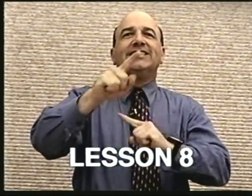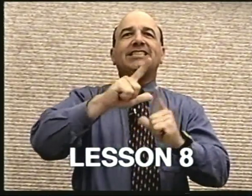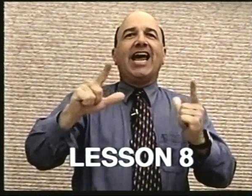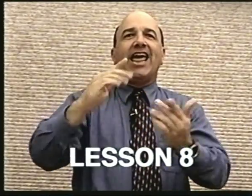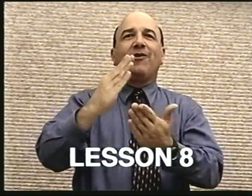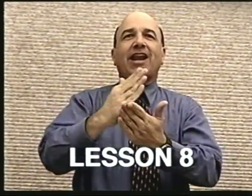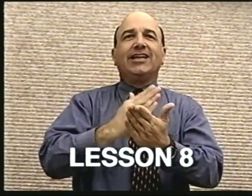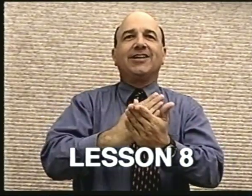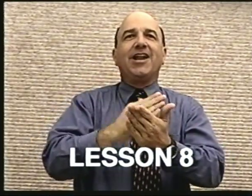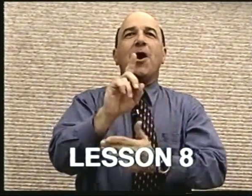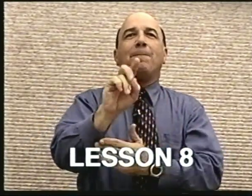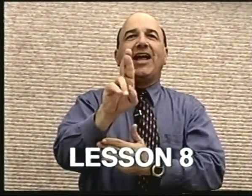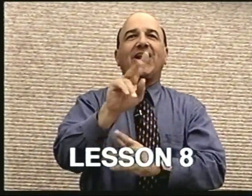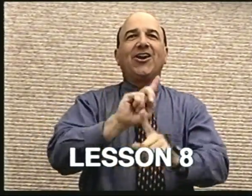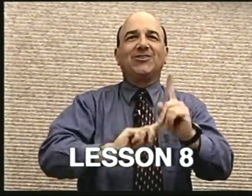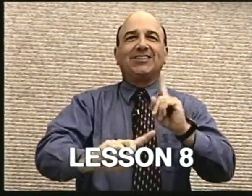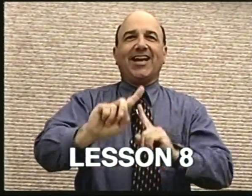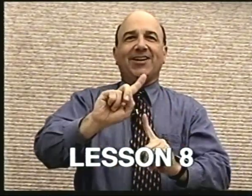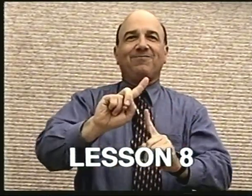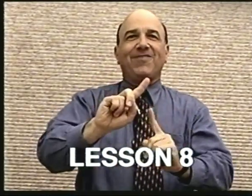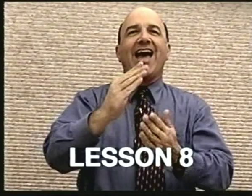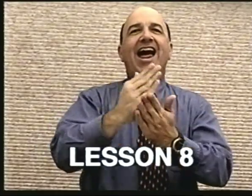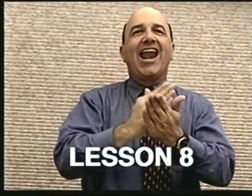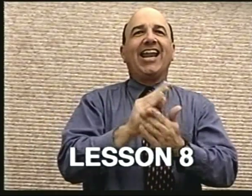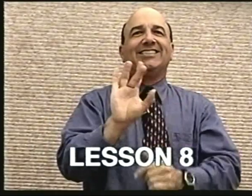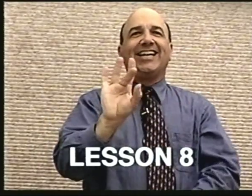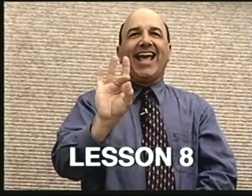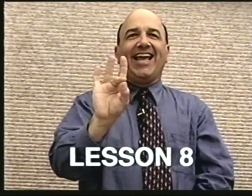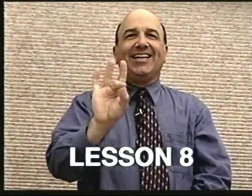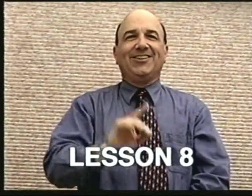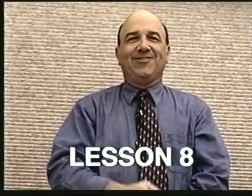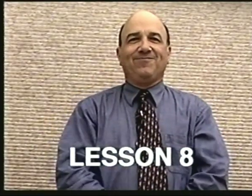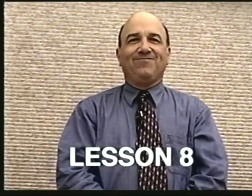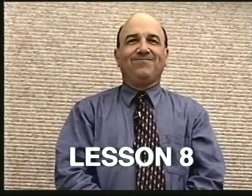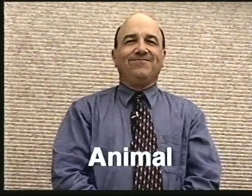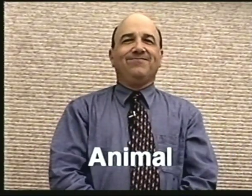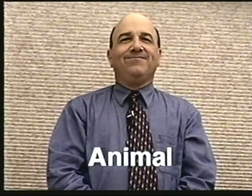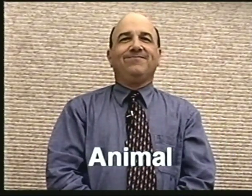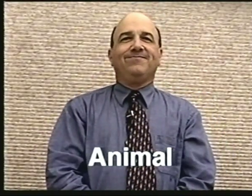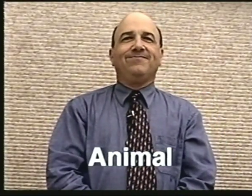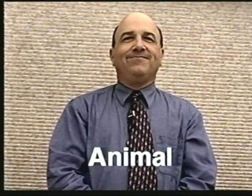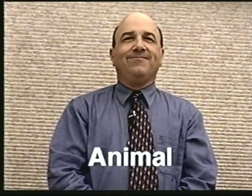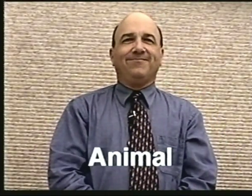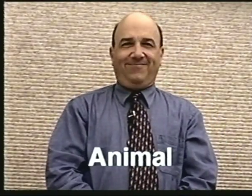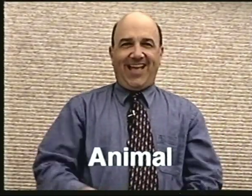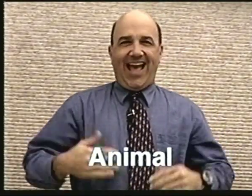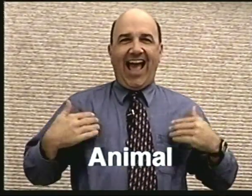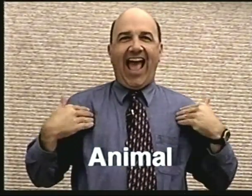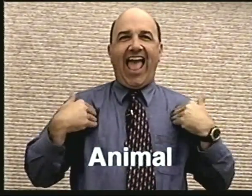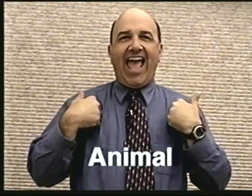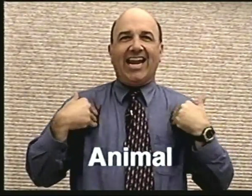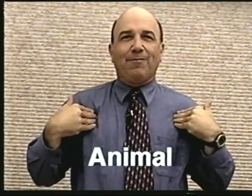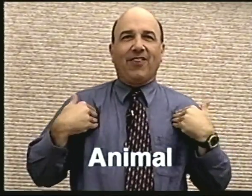Sign Language lesson by Dr. Sign. Lesson 8. animal,